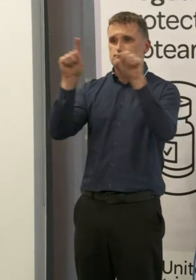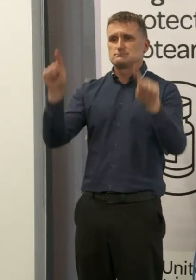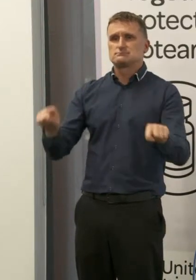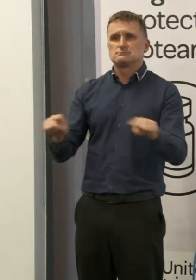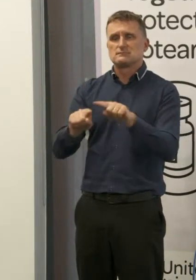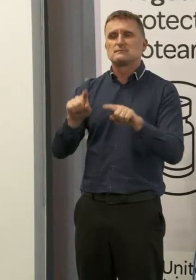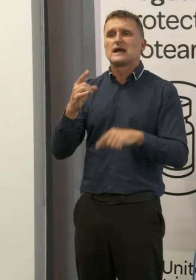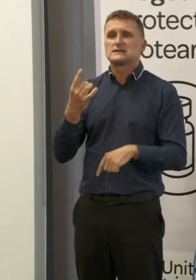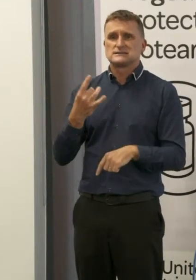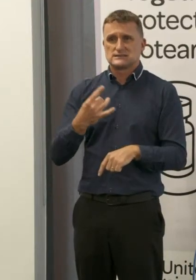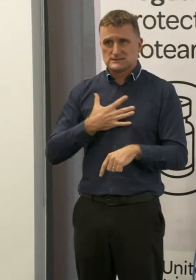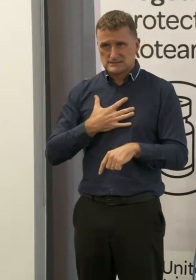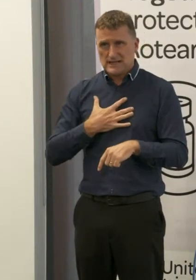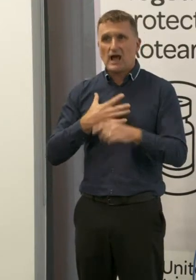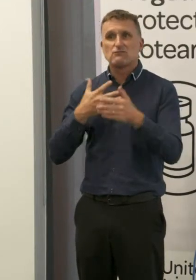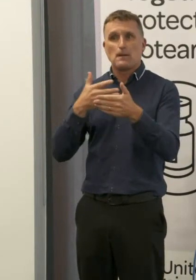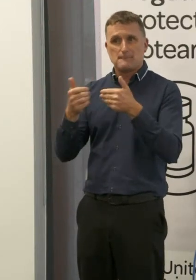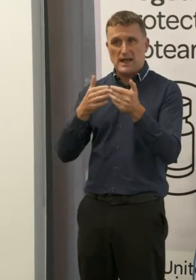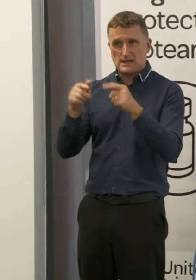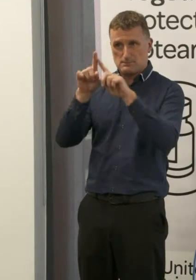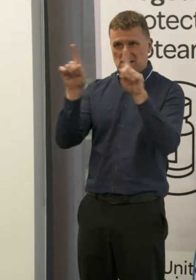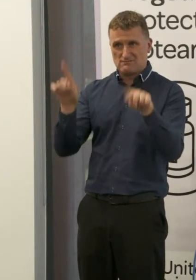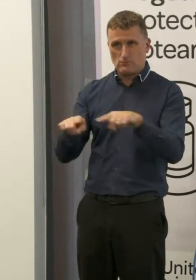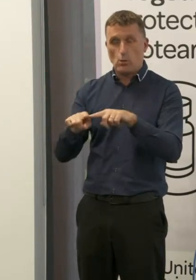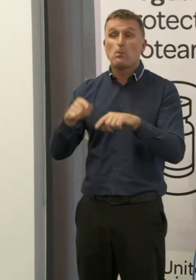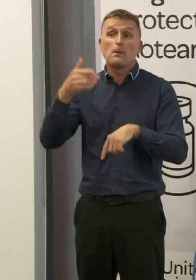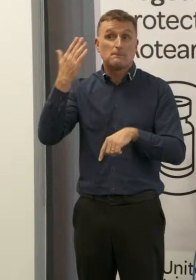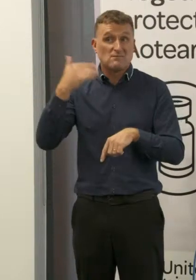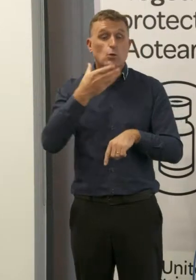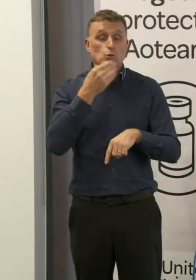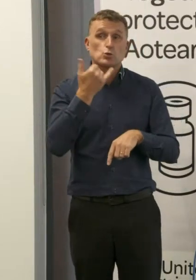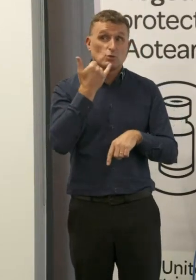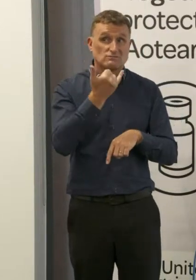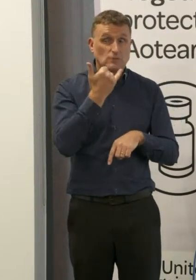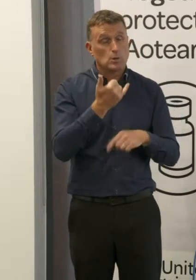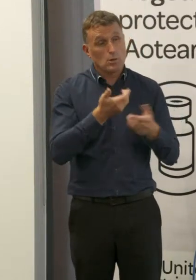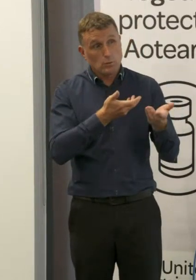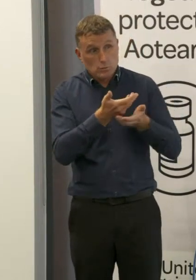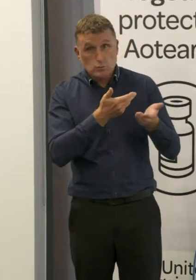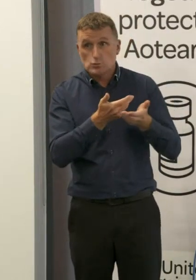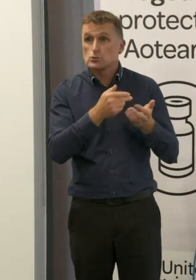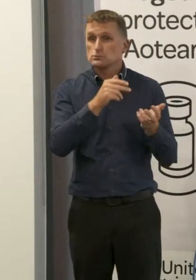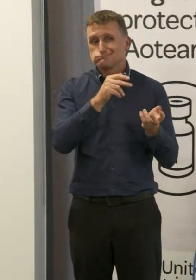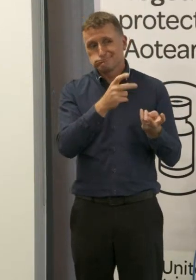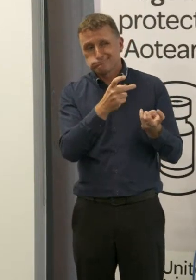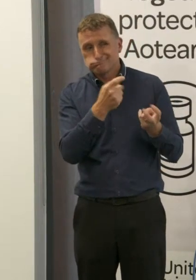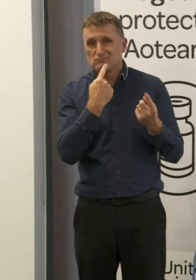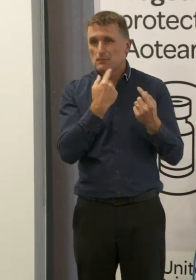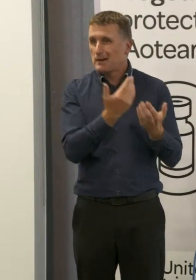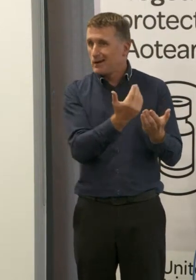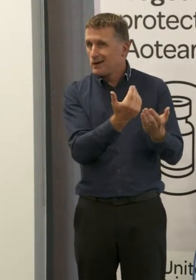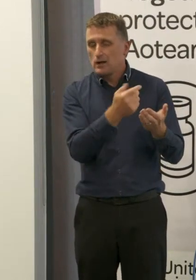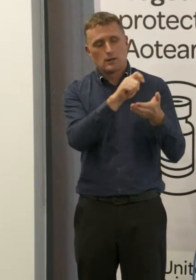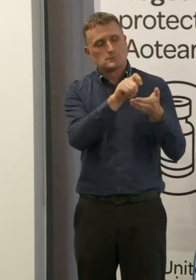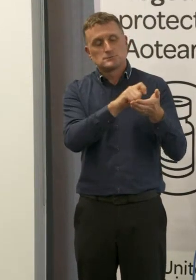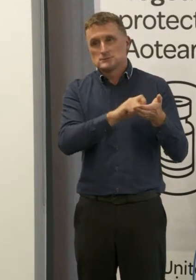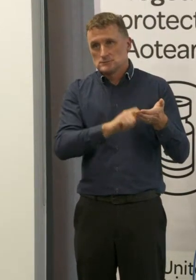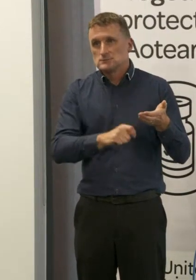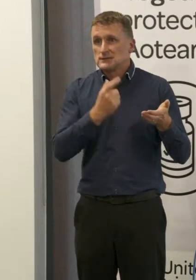that we've previously been collecting over the phone. And that will involve an assessment that considers people's clinical